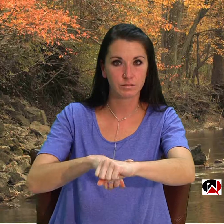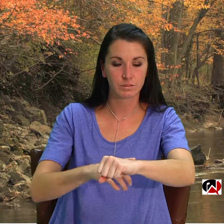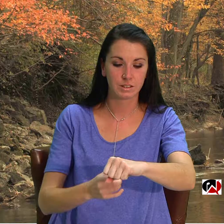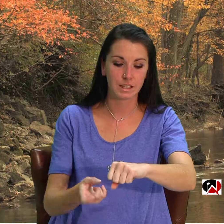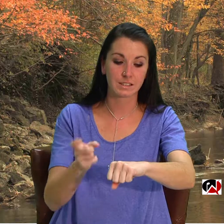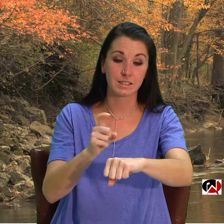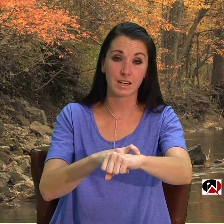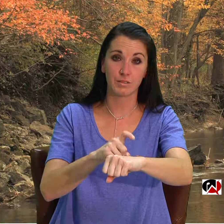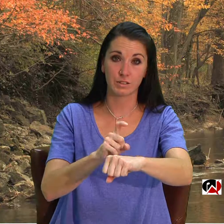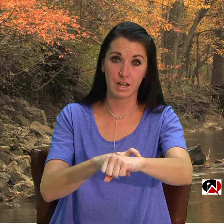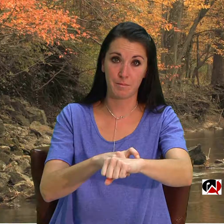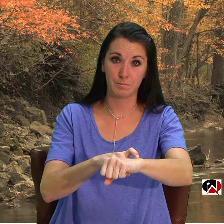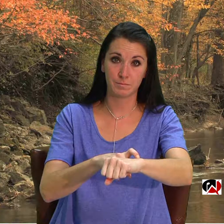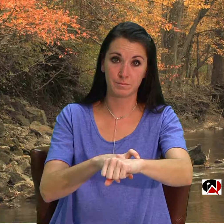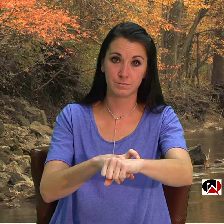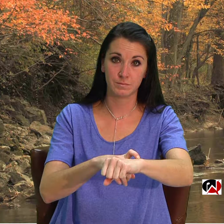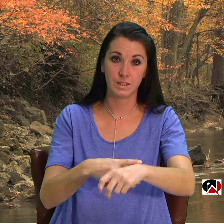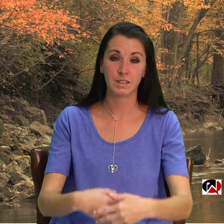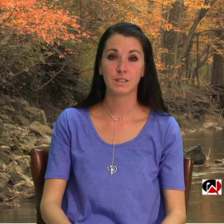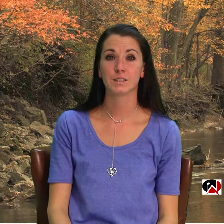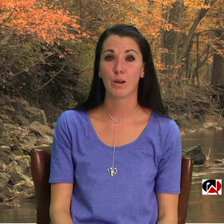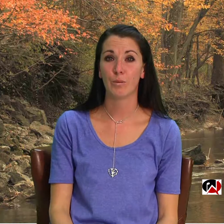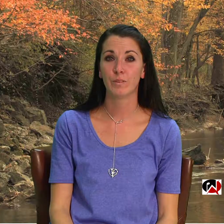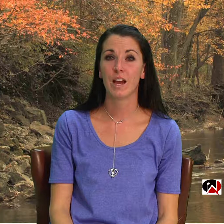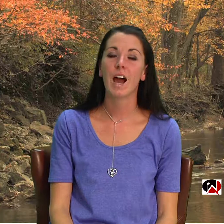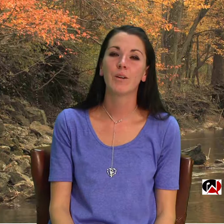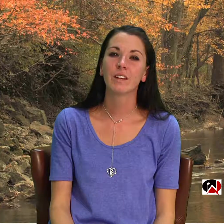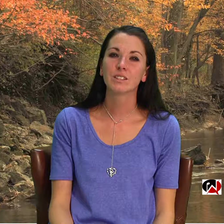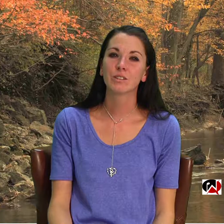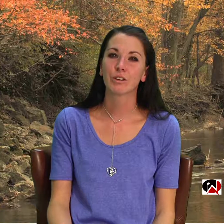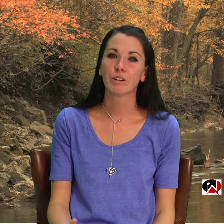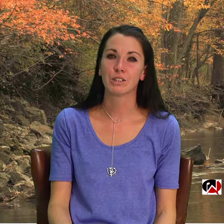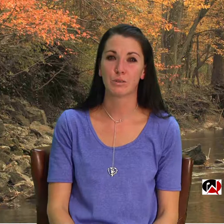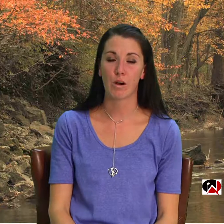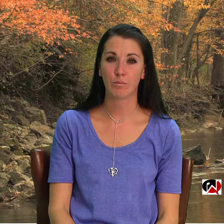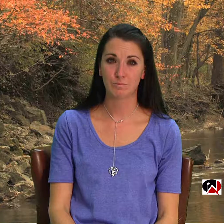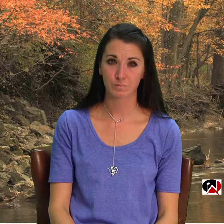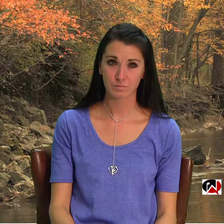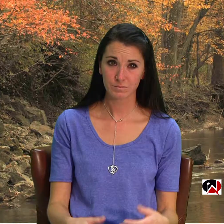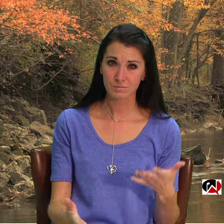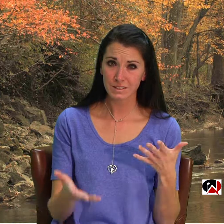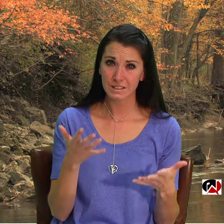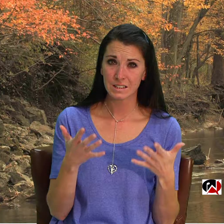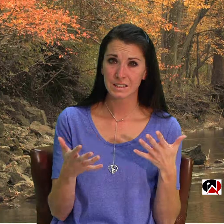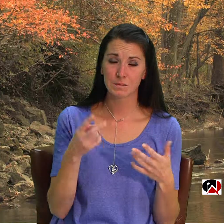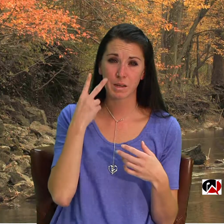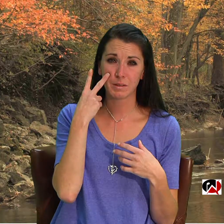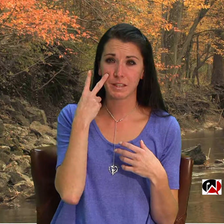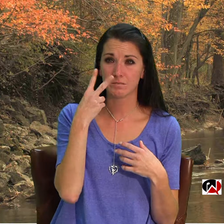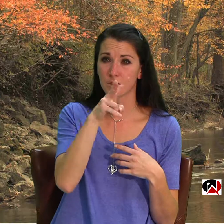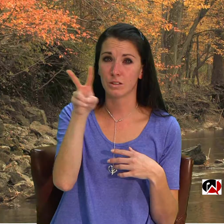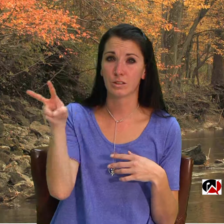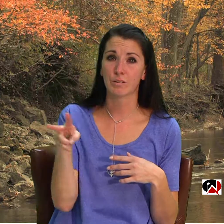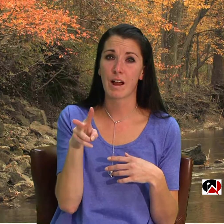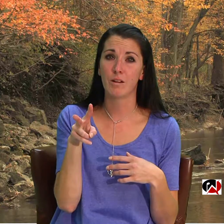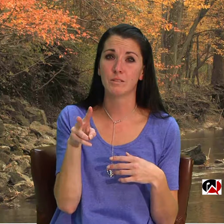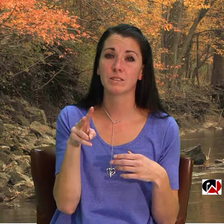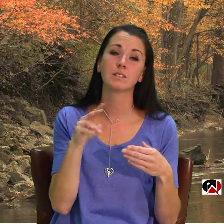time, you just hold your arm out and you just tap with your pointer finger, like you're looking at your watch. That's the sign for time.